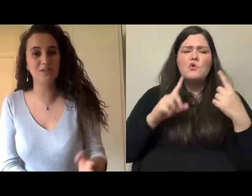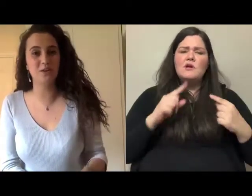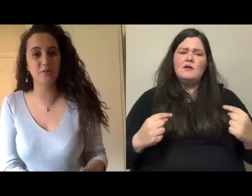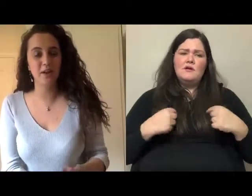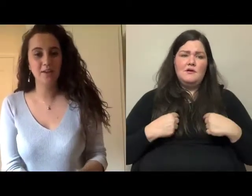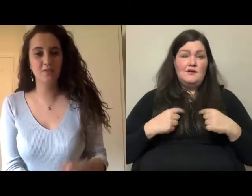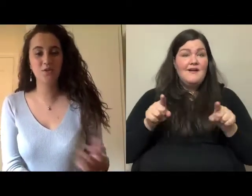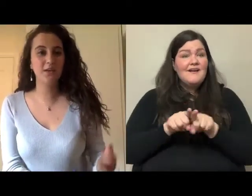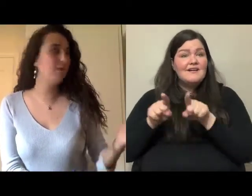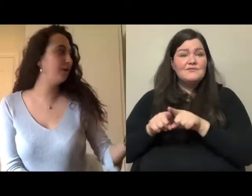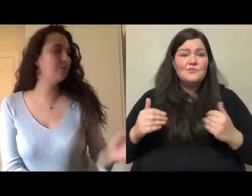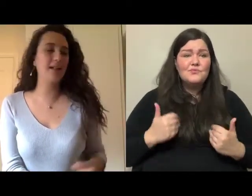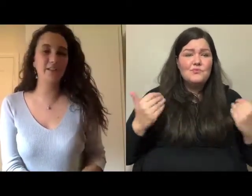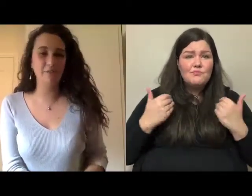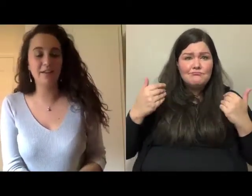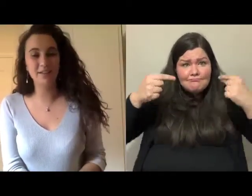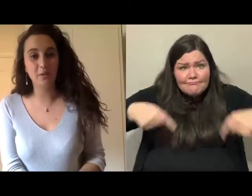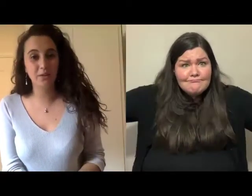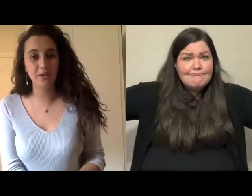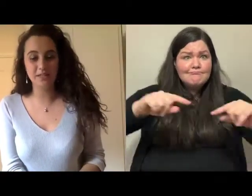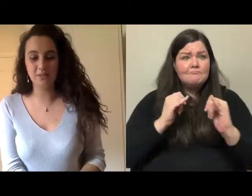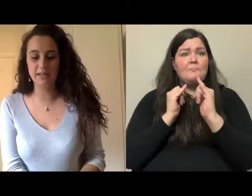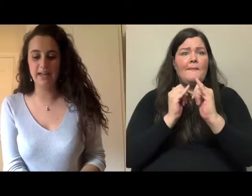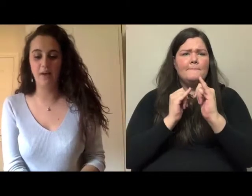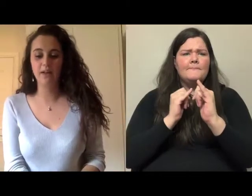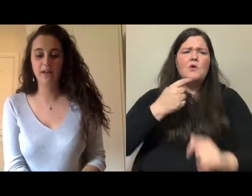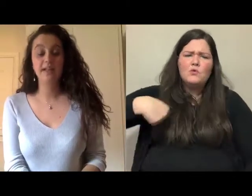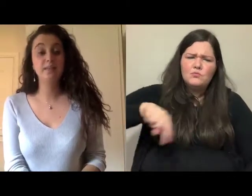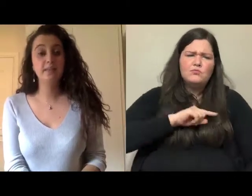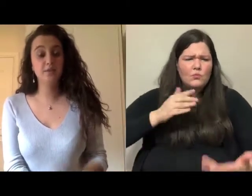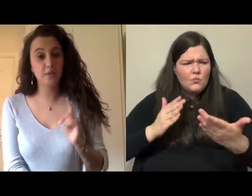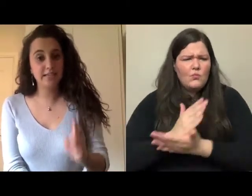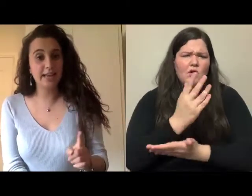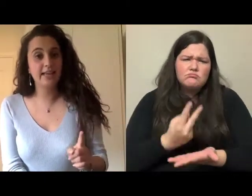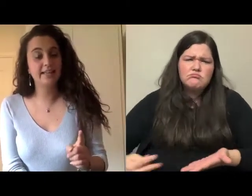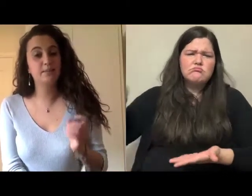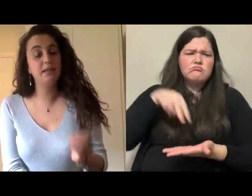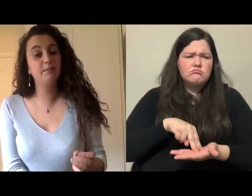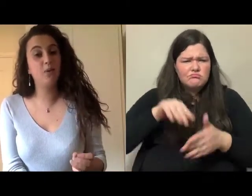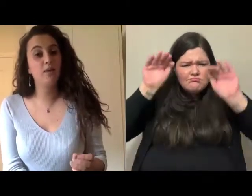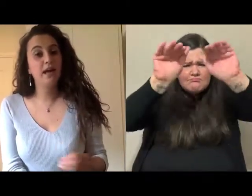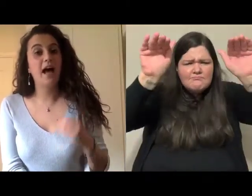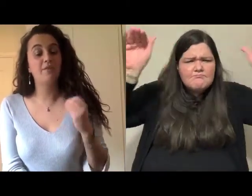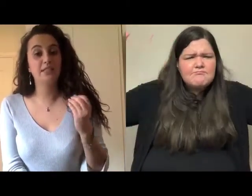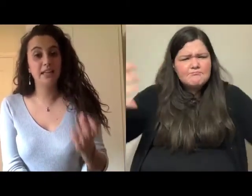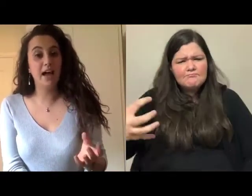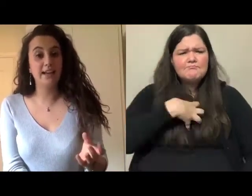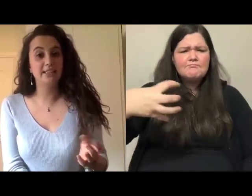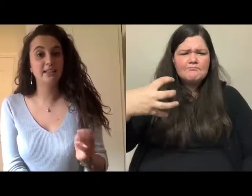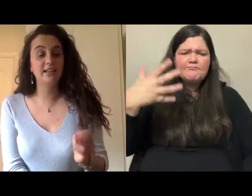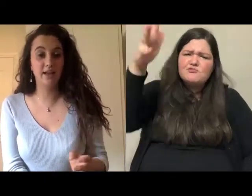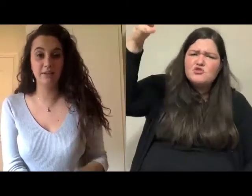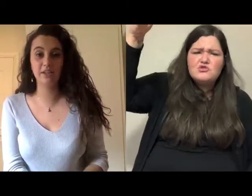you deserve to scream on your balcony if that's the only way you can do it now. It's because for decades, people have